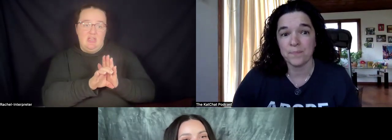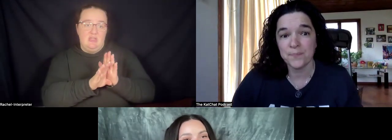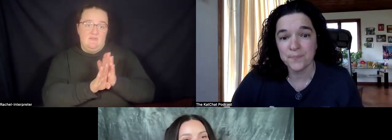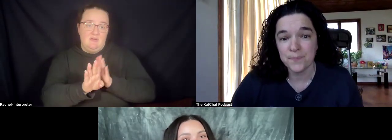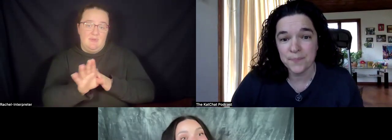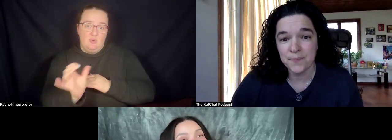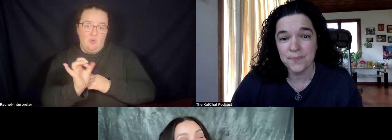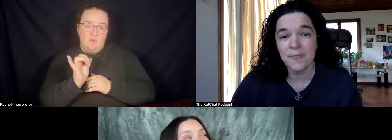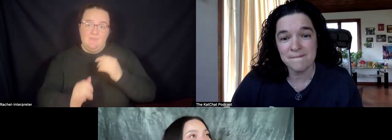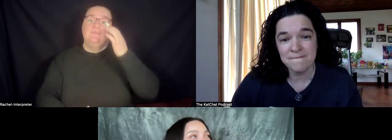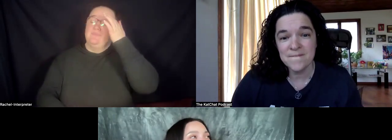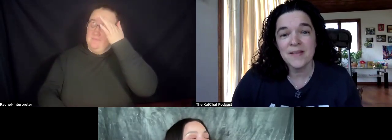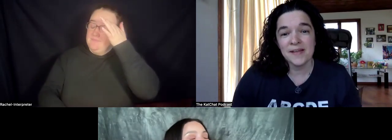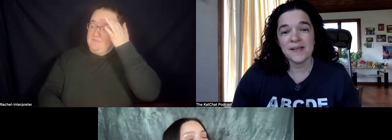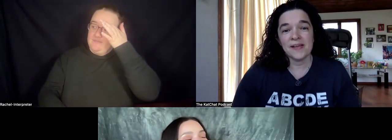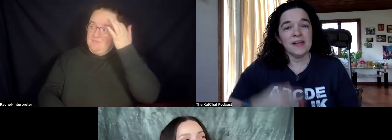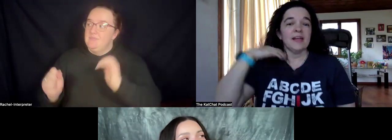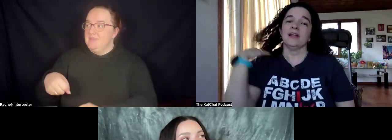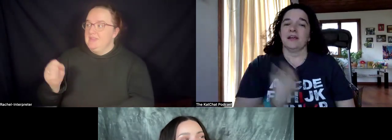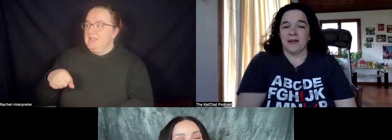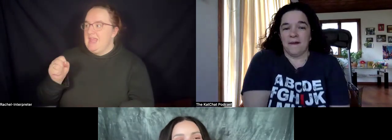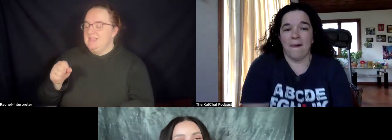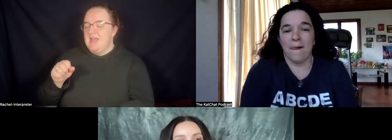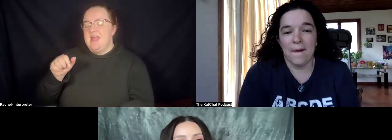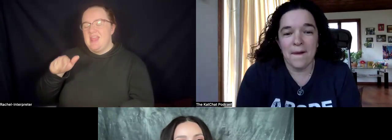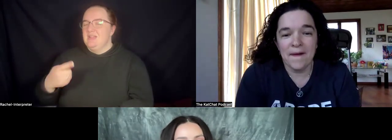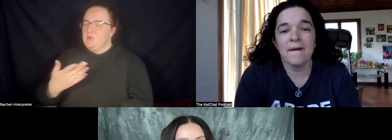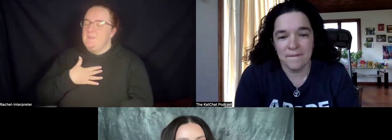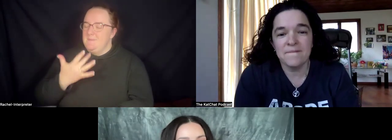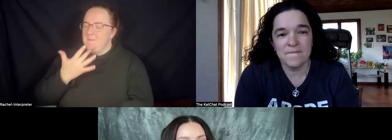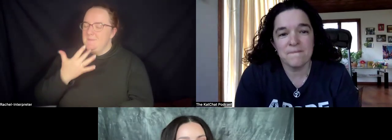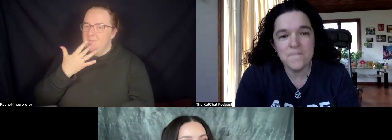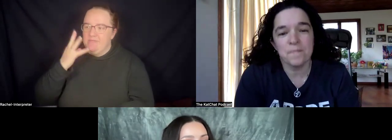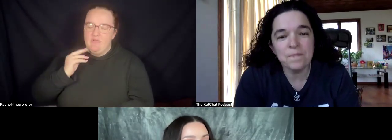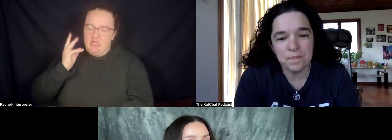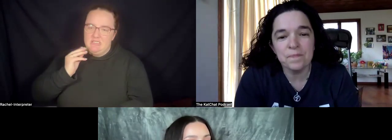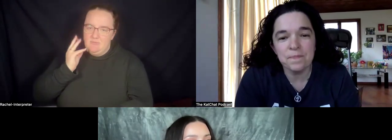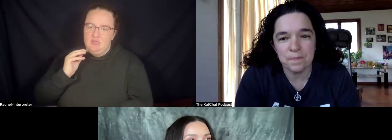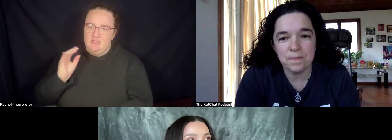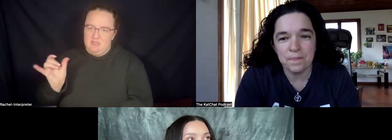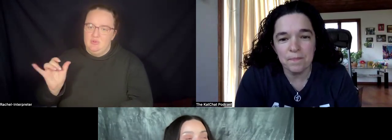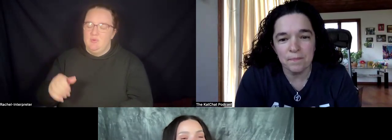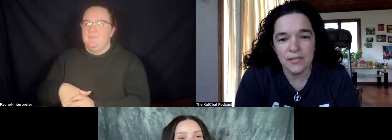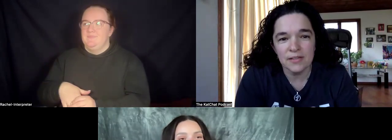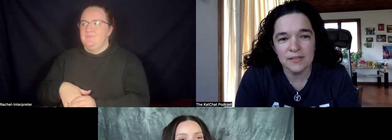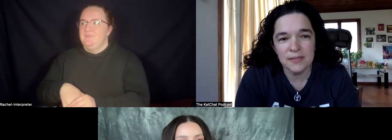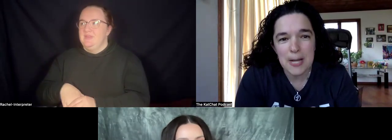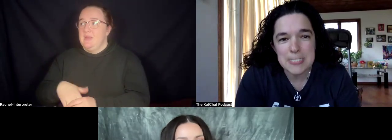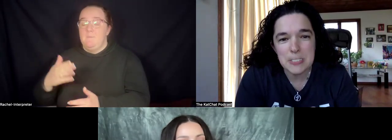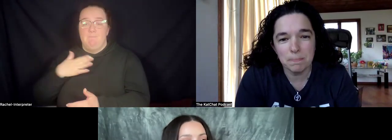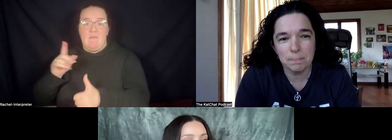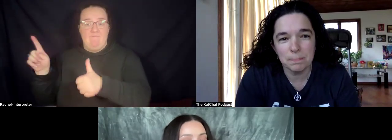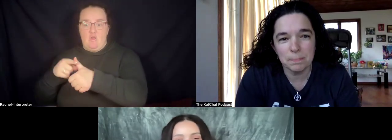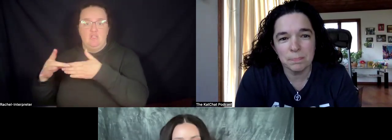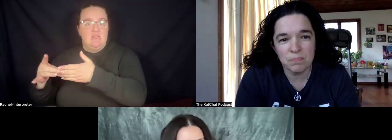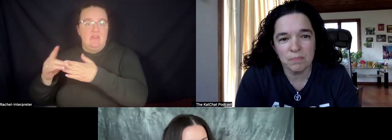well. Yes. It's that one is definitely one of my favorite experiences as well. It was my first ever lead role.